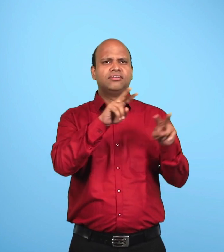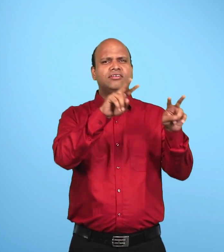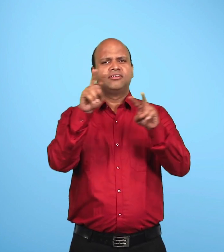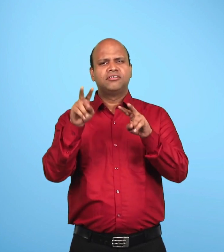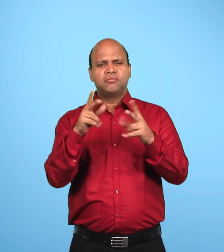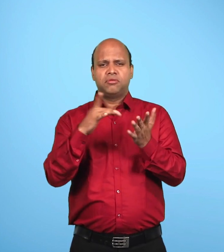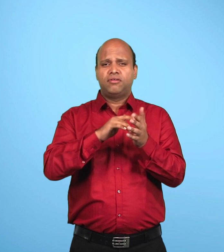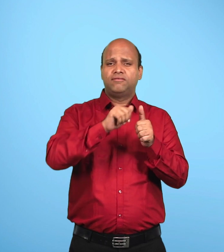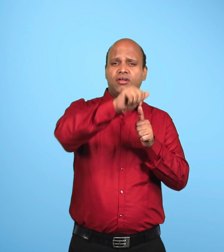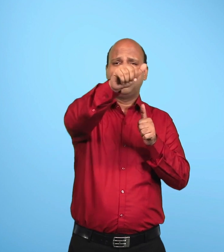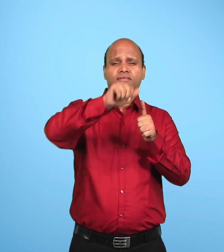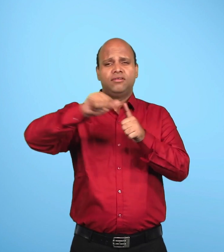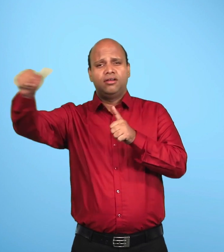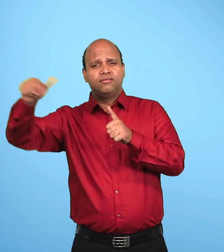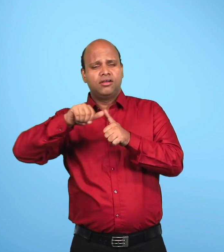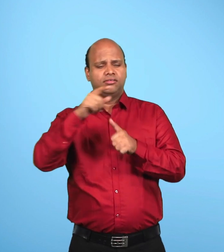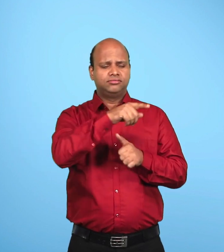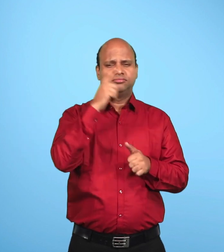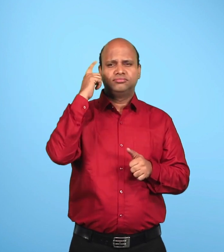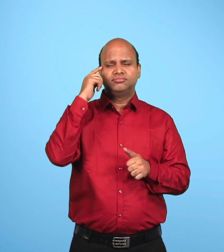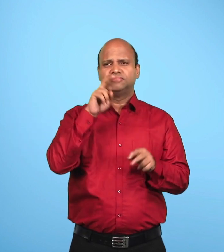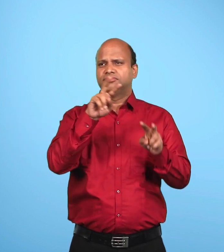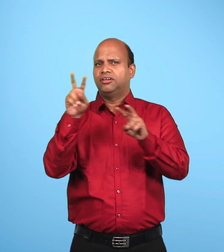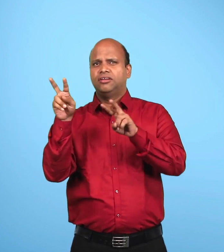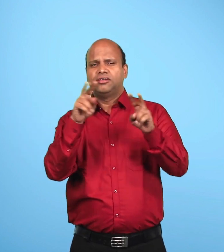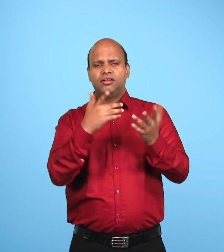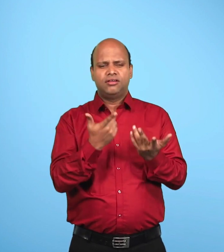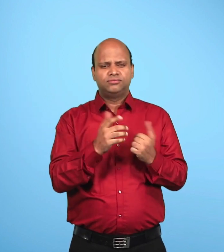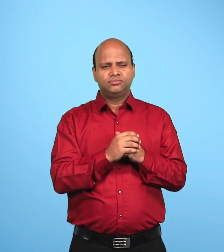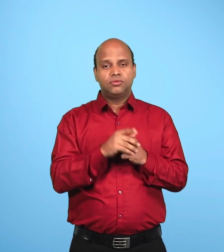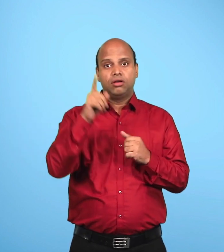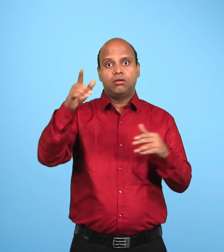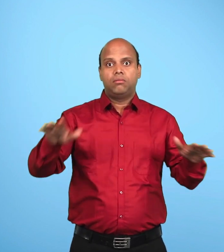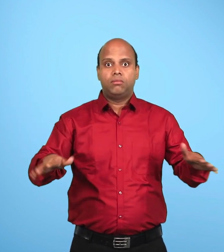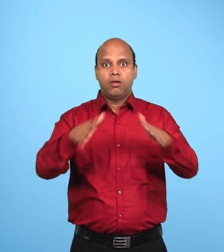Figure 9.1. Paheli started thinking and reading about faraway places.